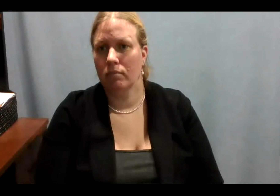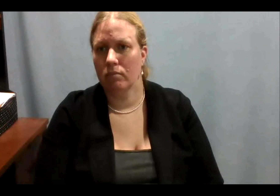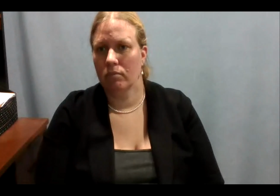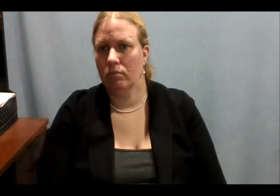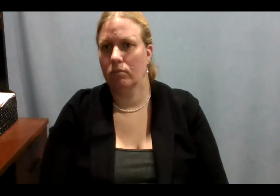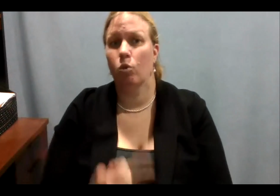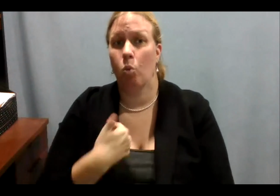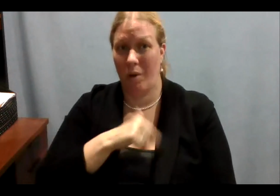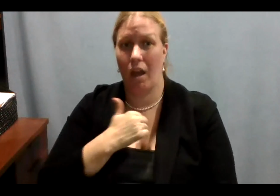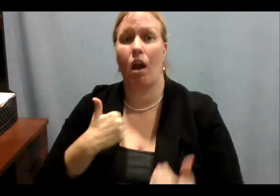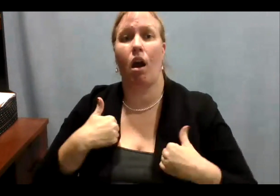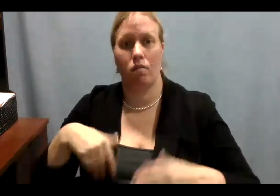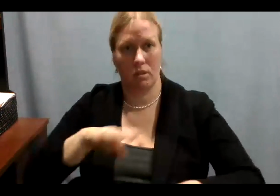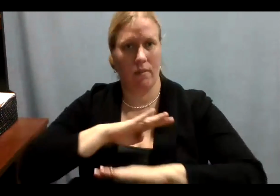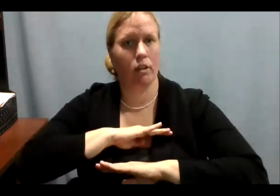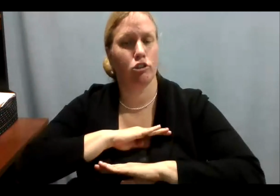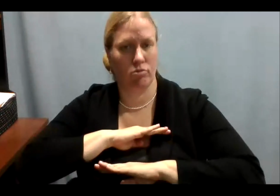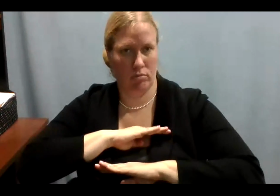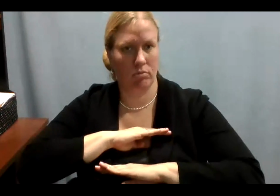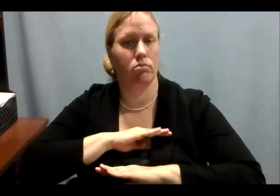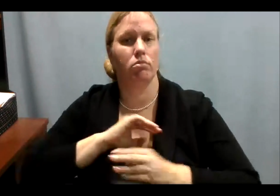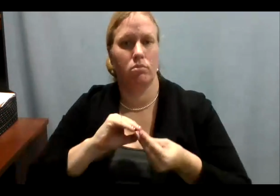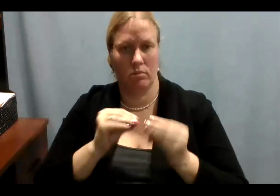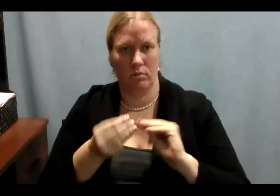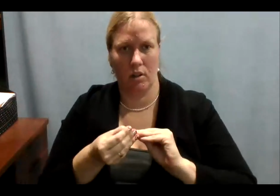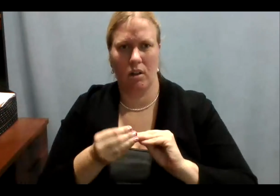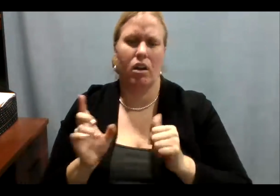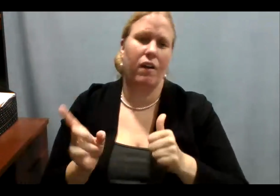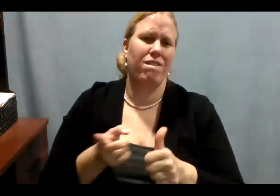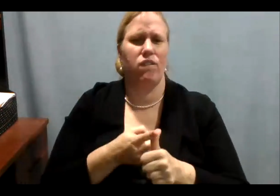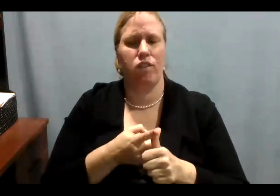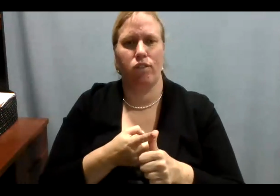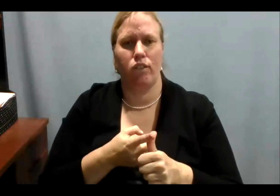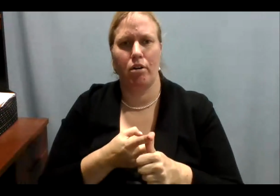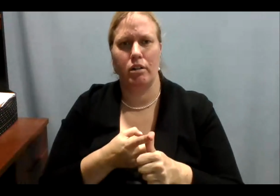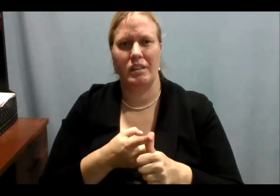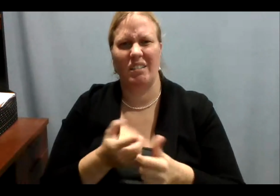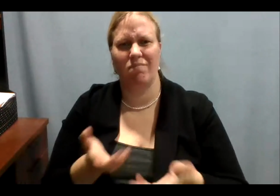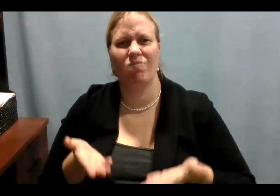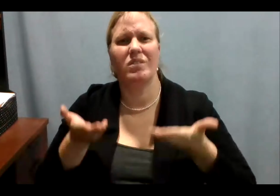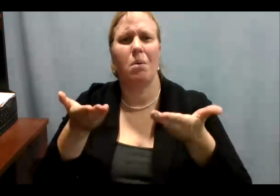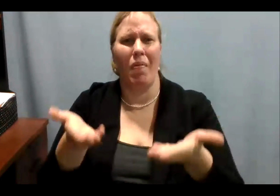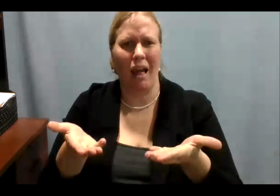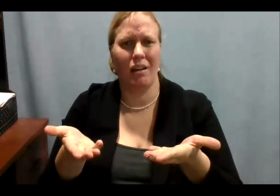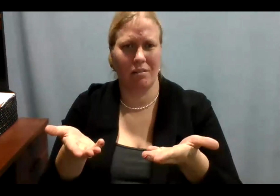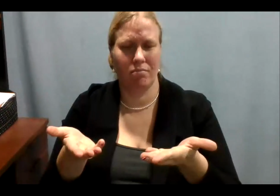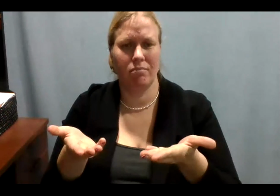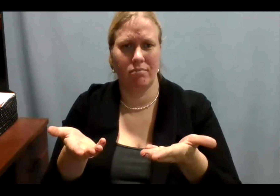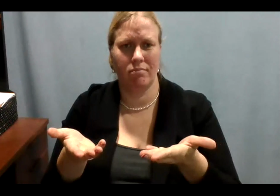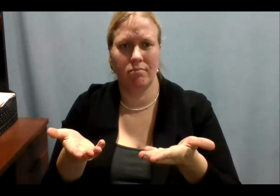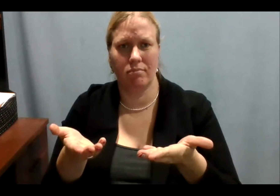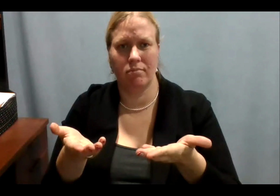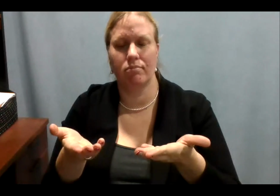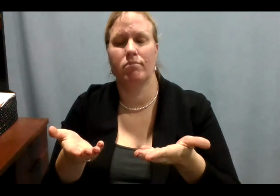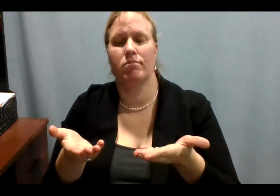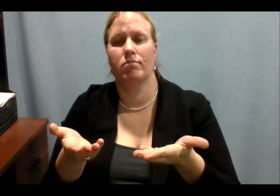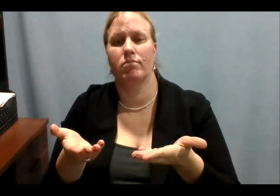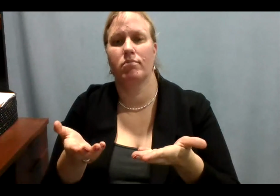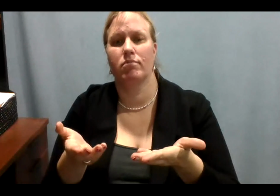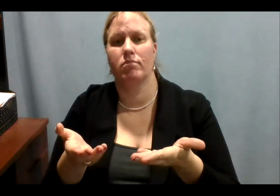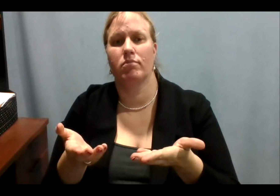we have sufficient vaccines. So this is going to be sort of like our first initial supply. And then once we start